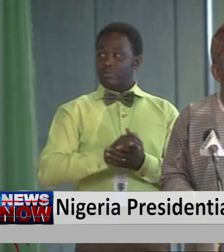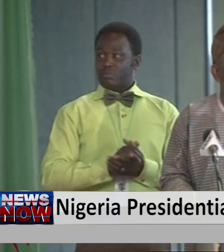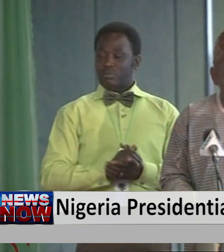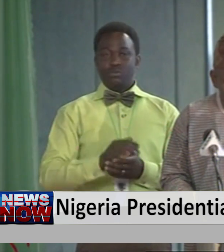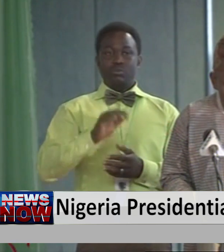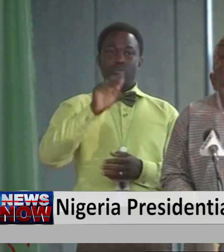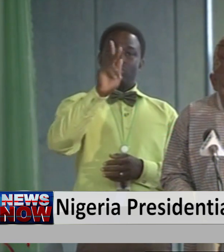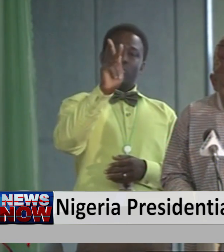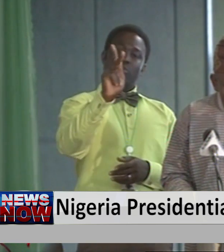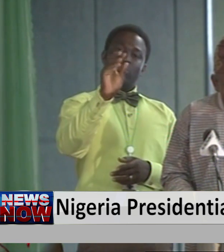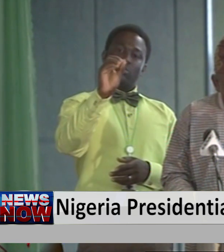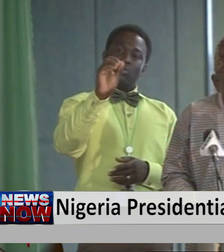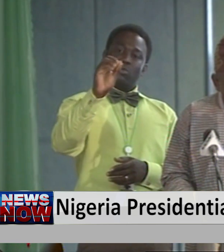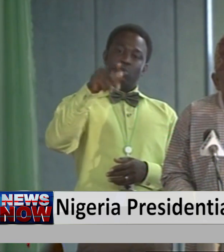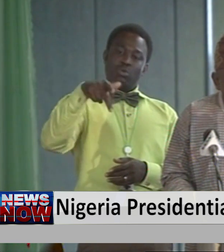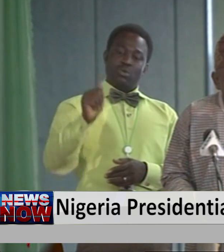COA,